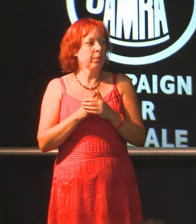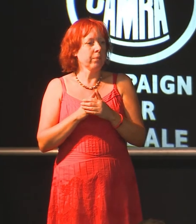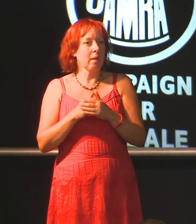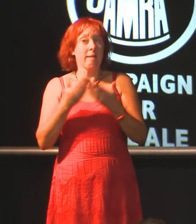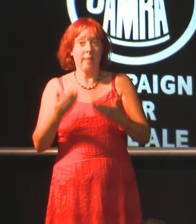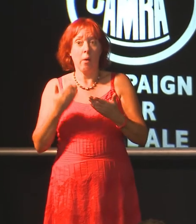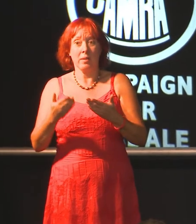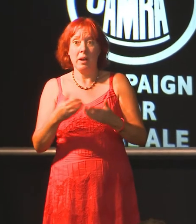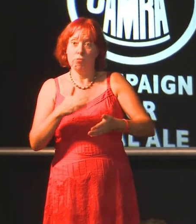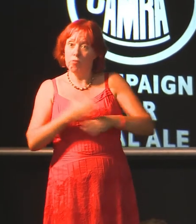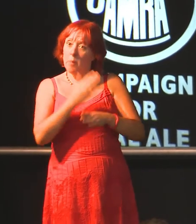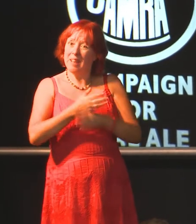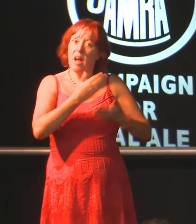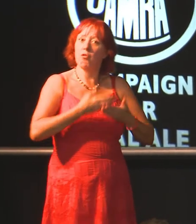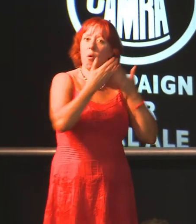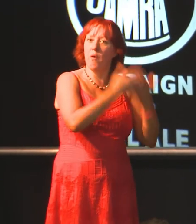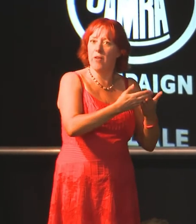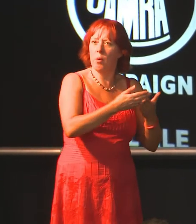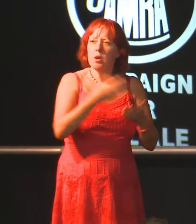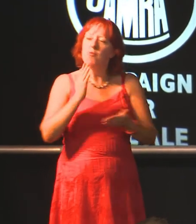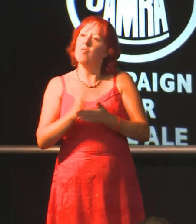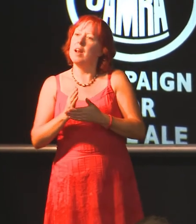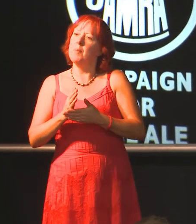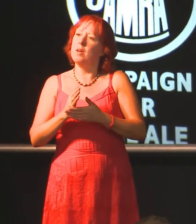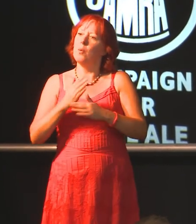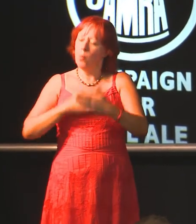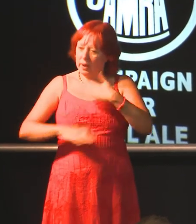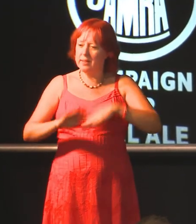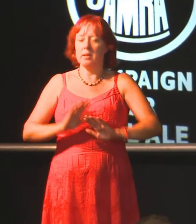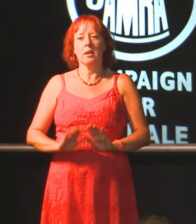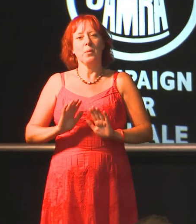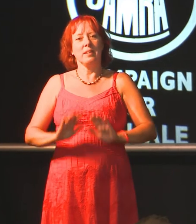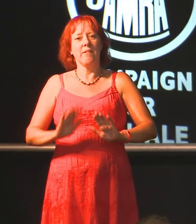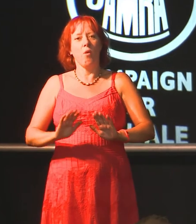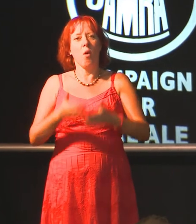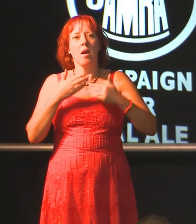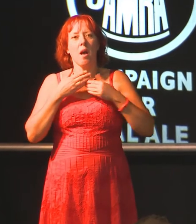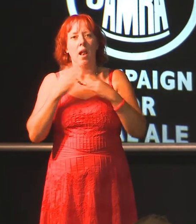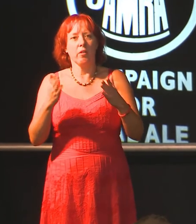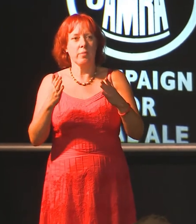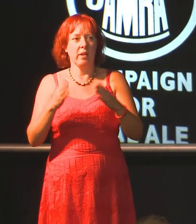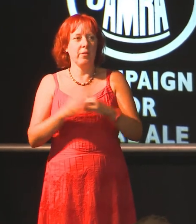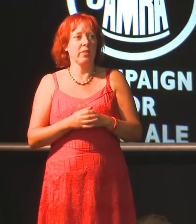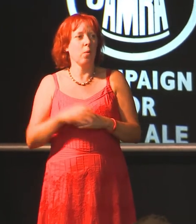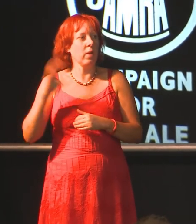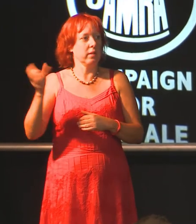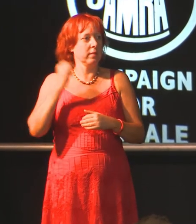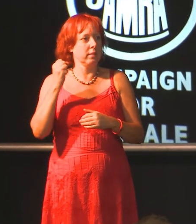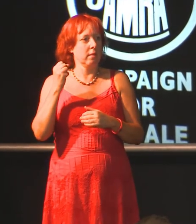And now it's my job to hand over for what you've really been waiting for, which is the announcement of the